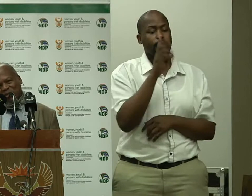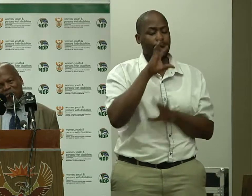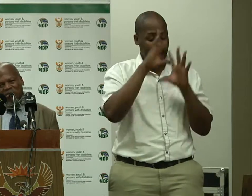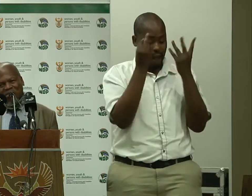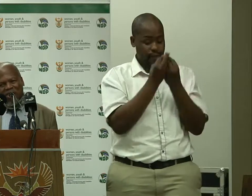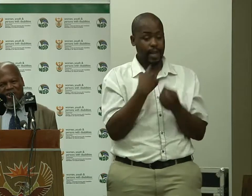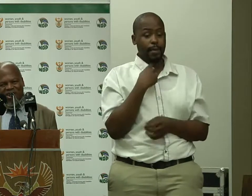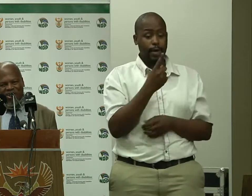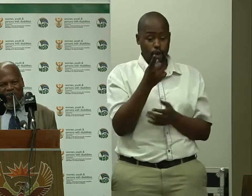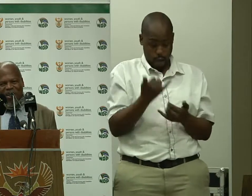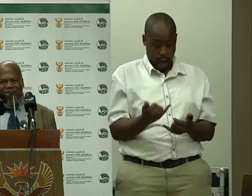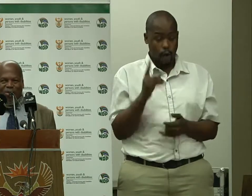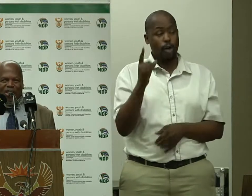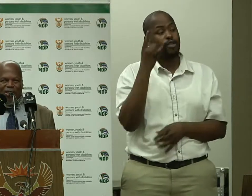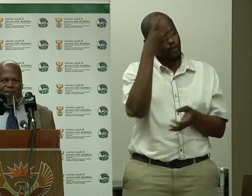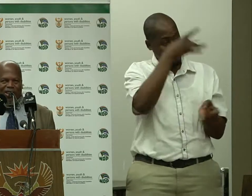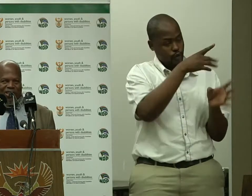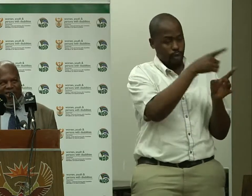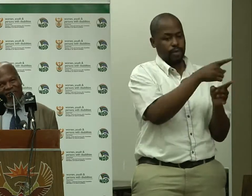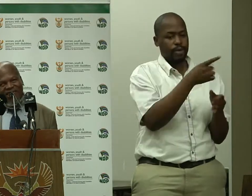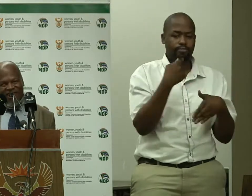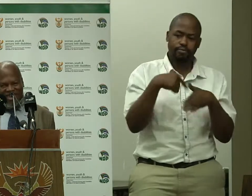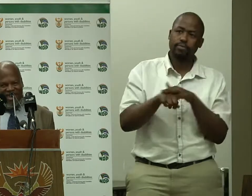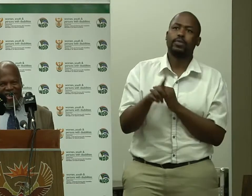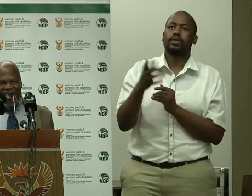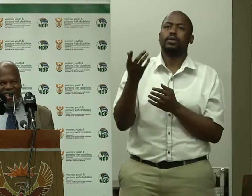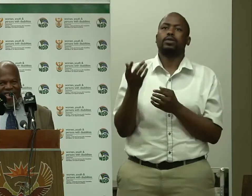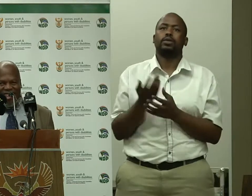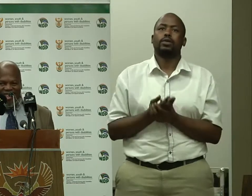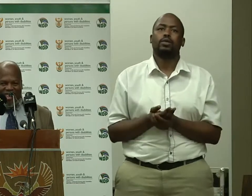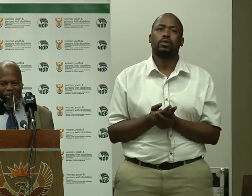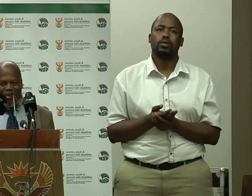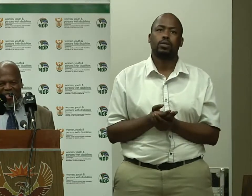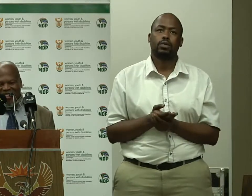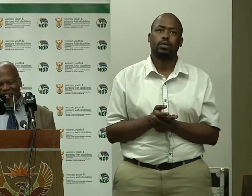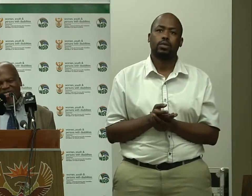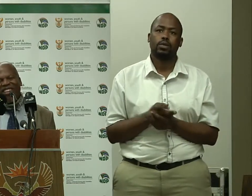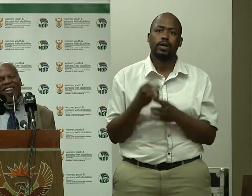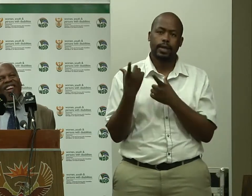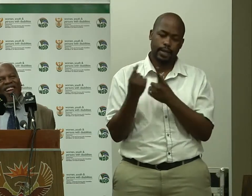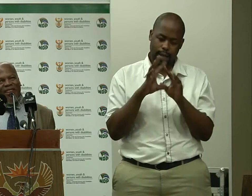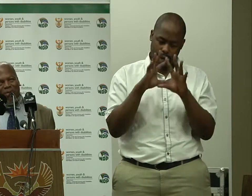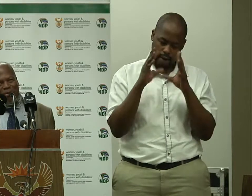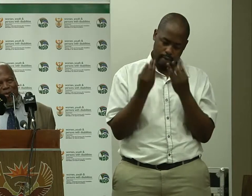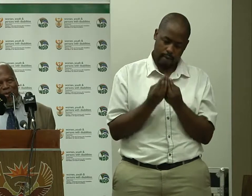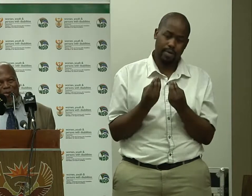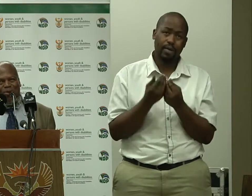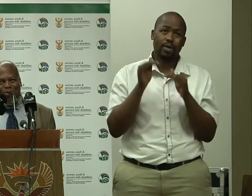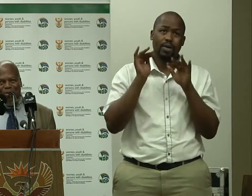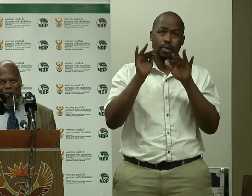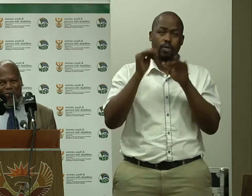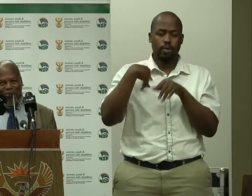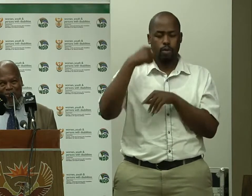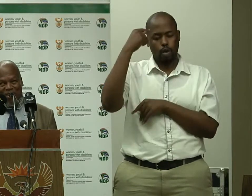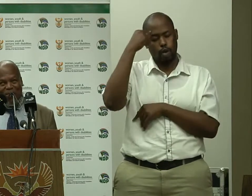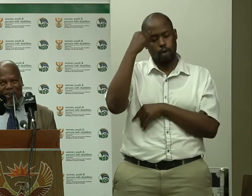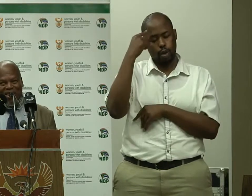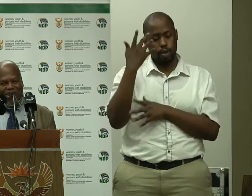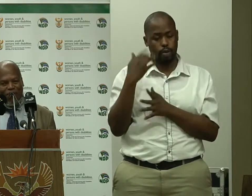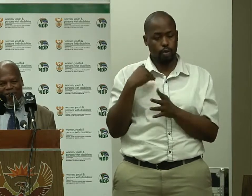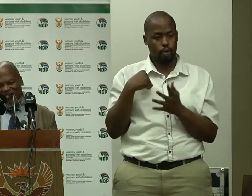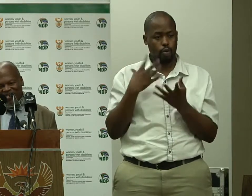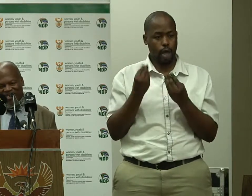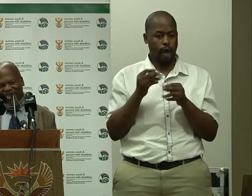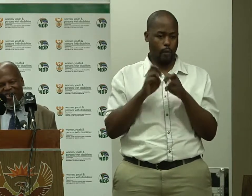you. Went to the net, joined, she did exactly the same thing. And people thought, oh, now